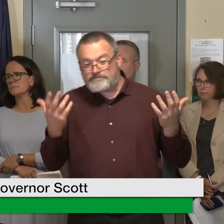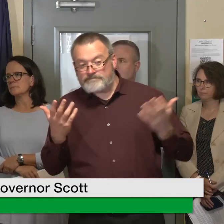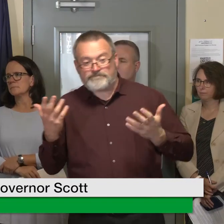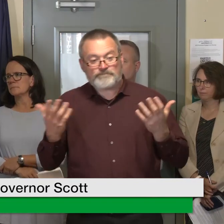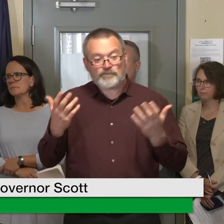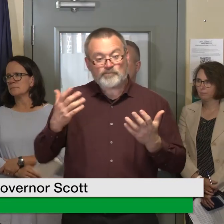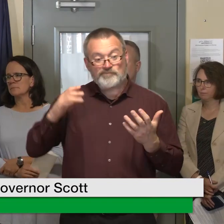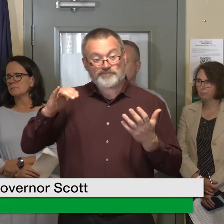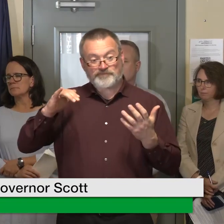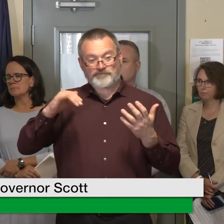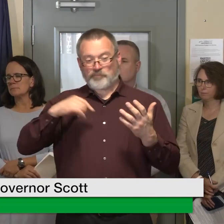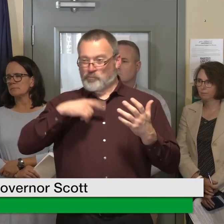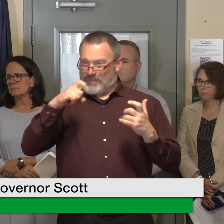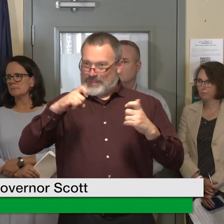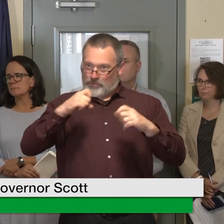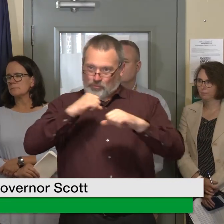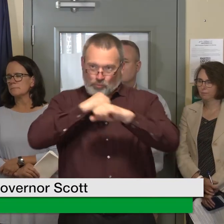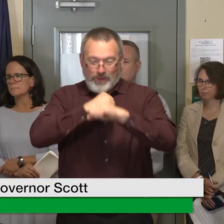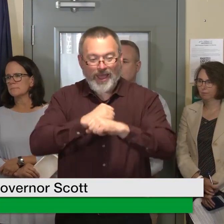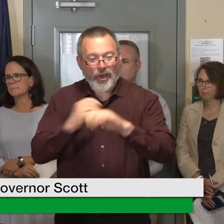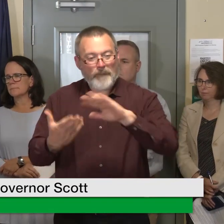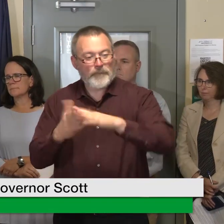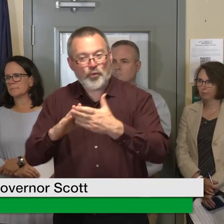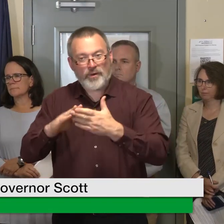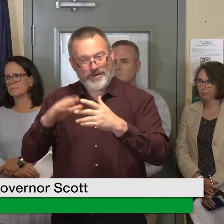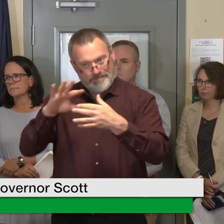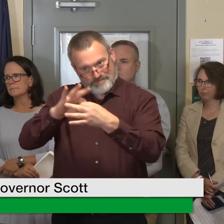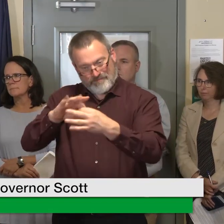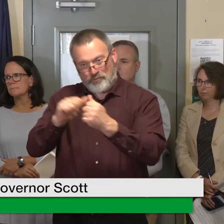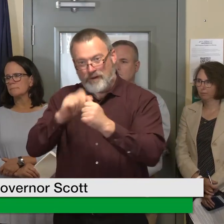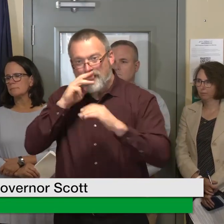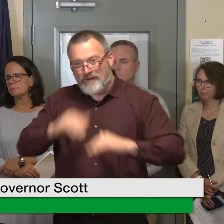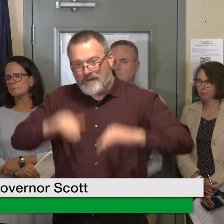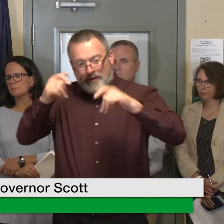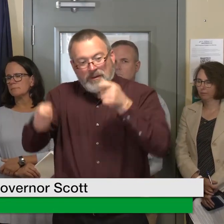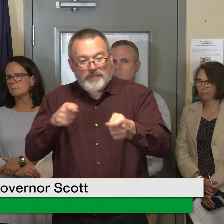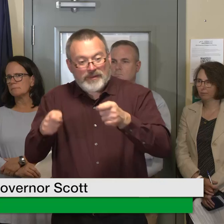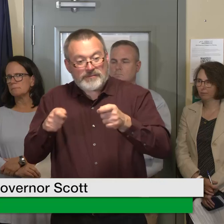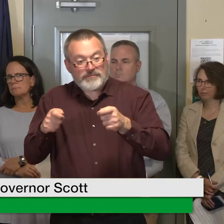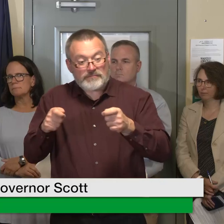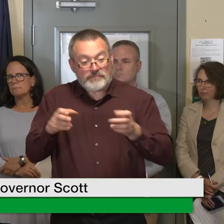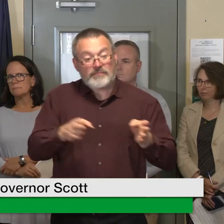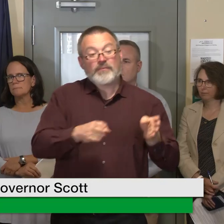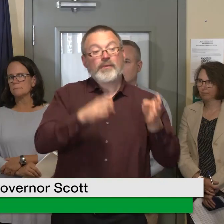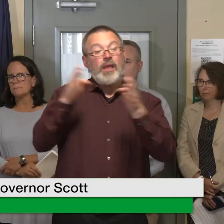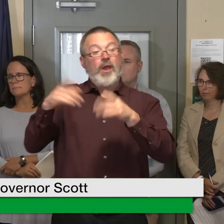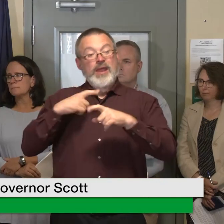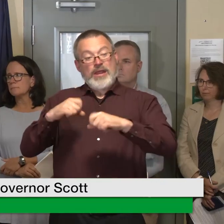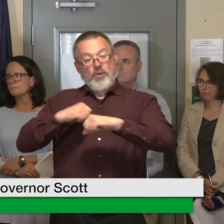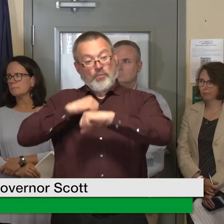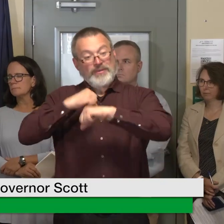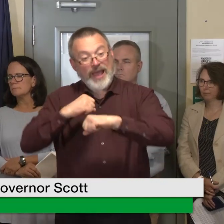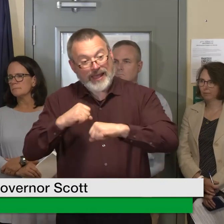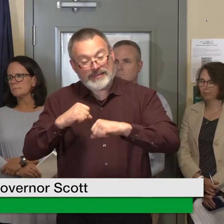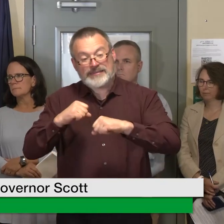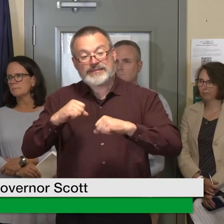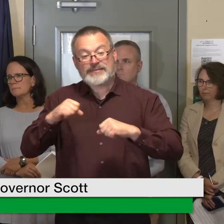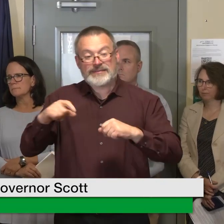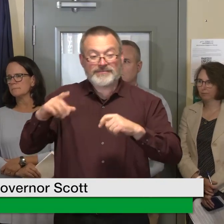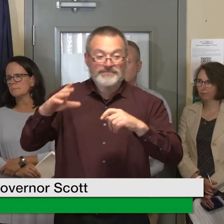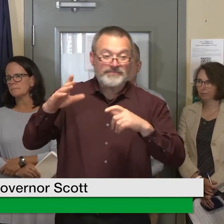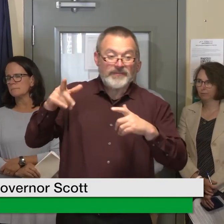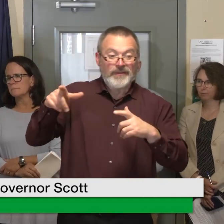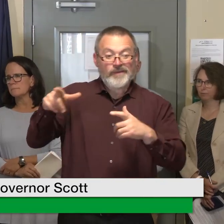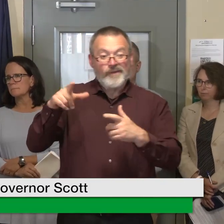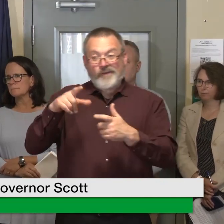protecting the communities from flooding in the future, but also protecting the communities from financial